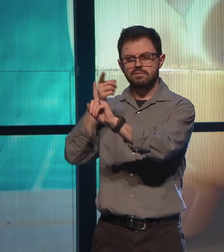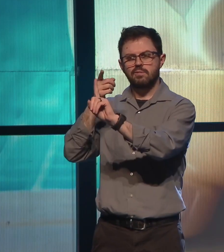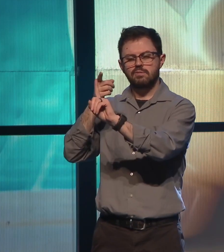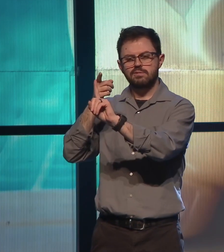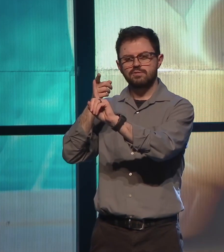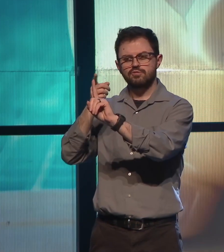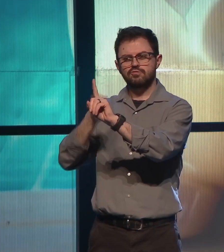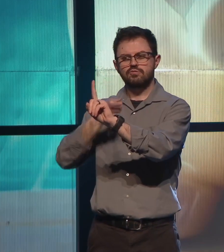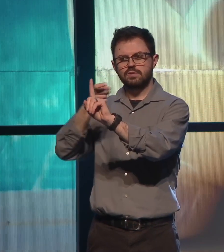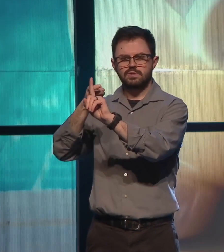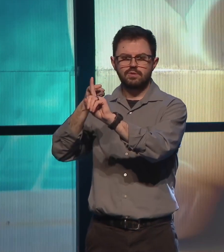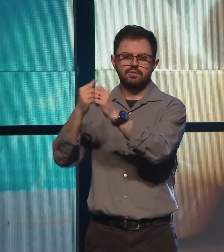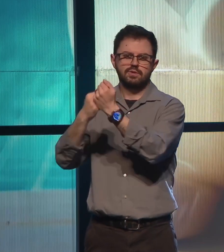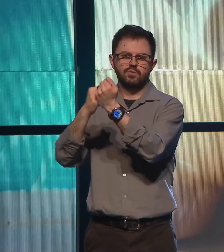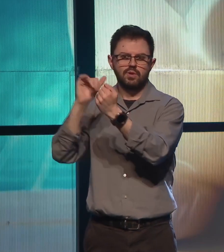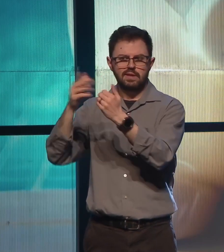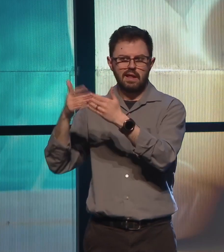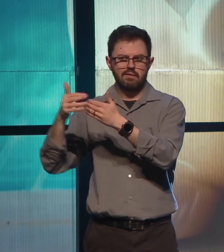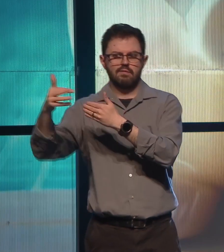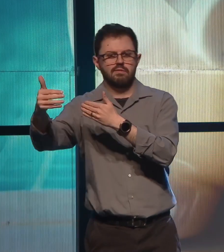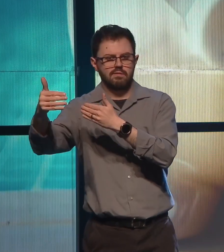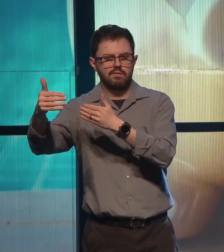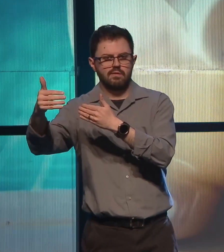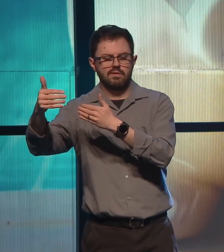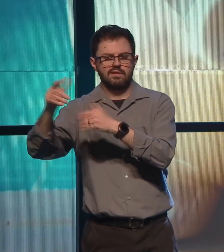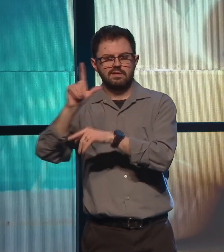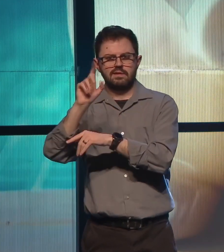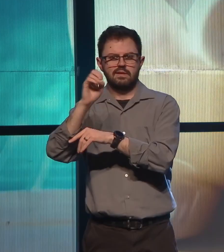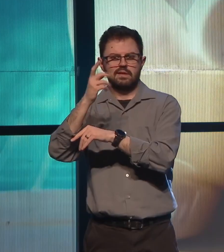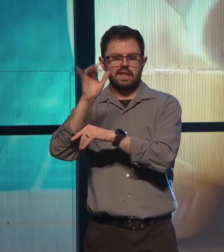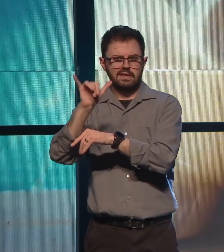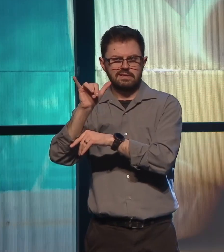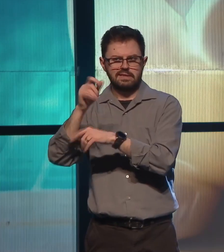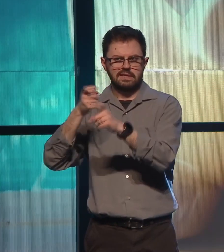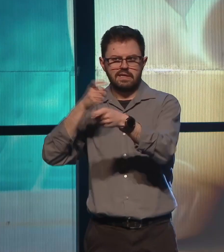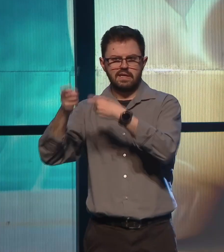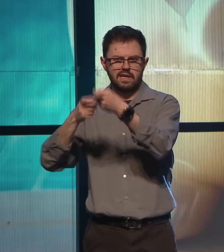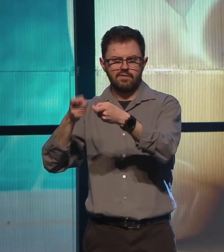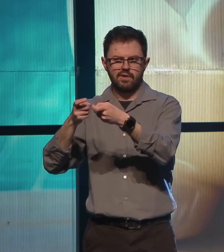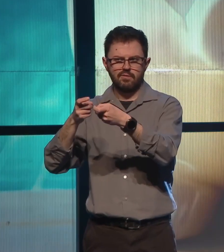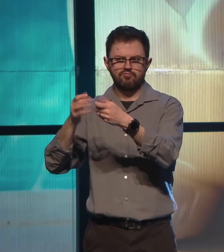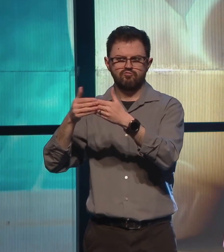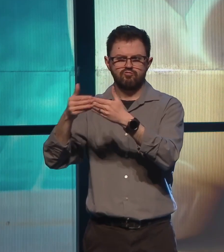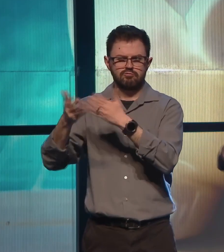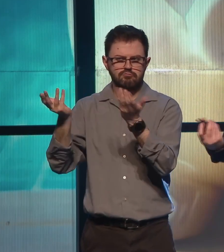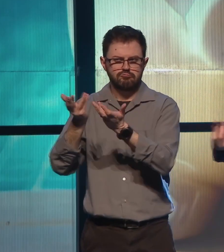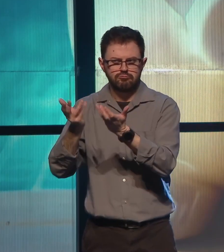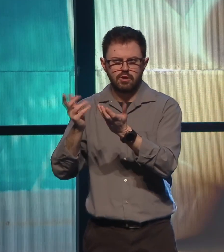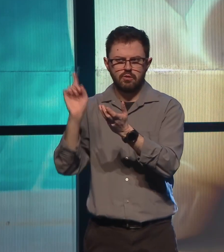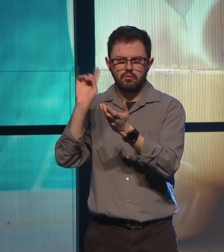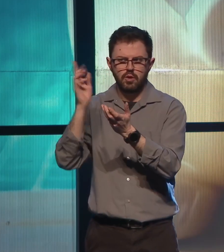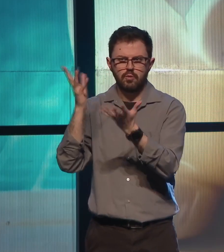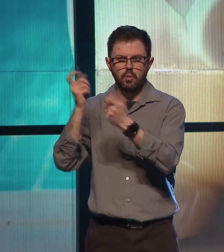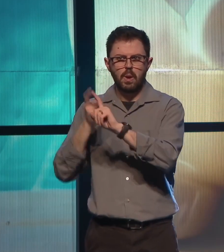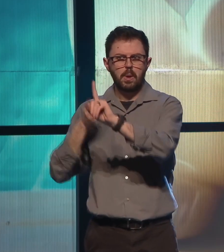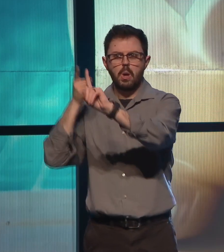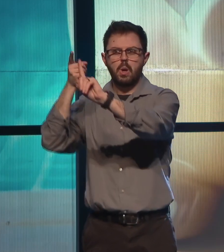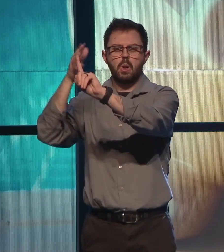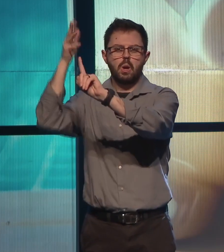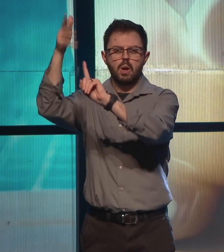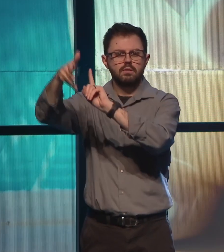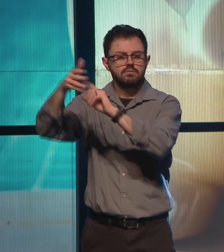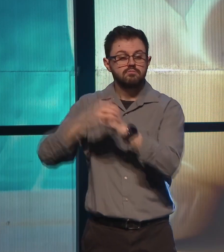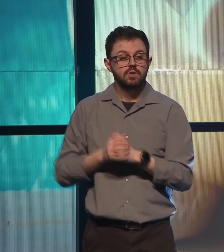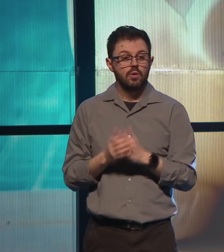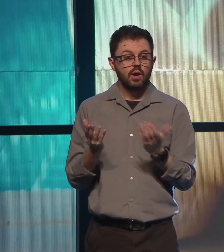That legacy giving. What's next? Where are we going? And so that's how we think about it. And I would encourage you to think in your own way.